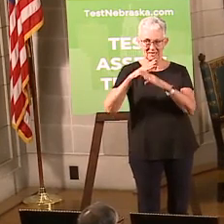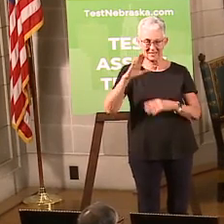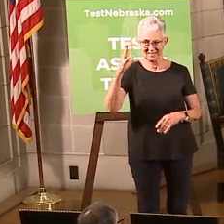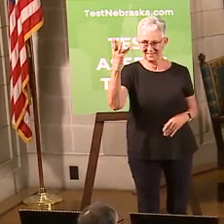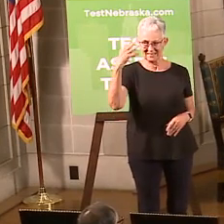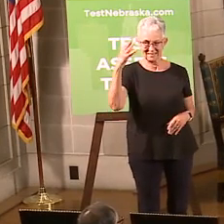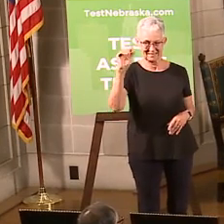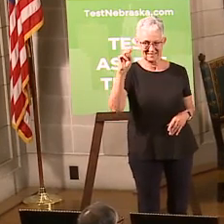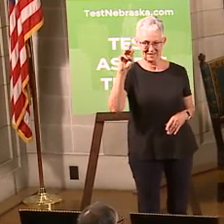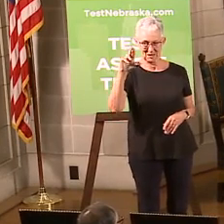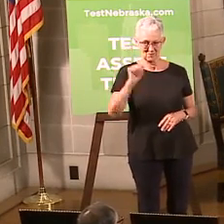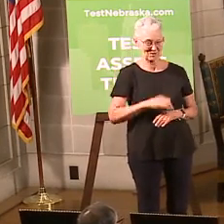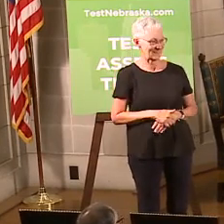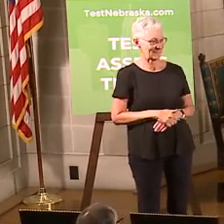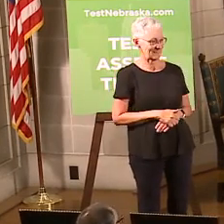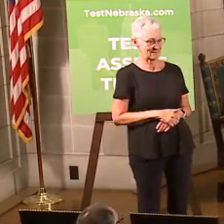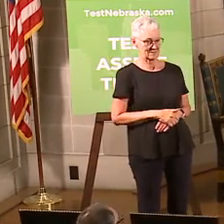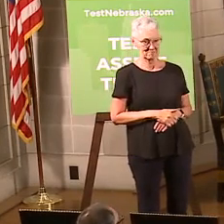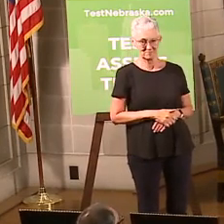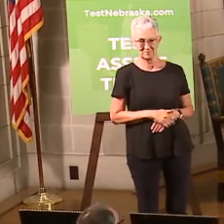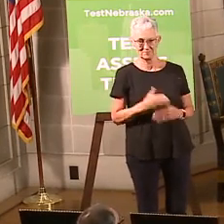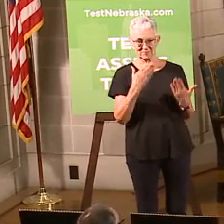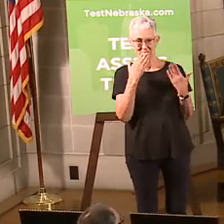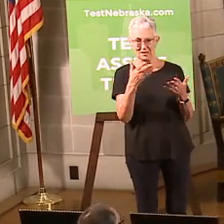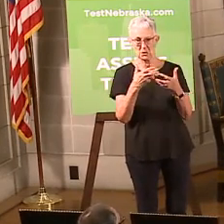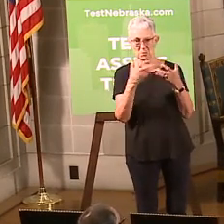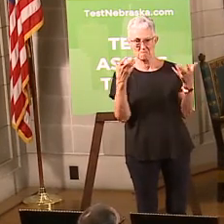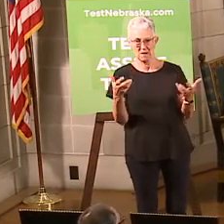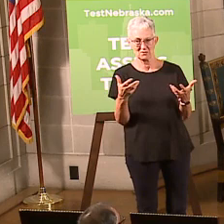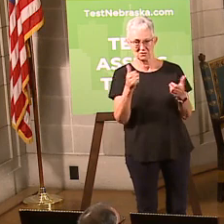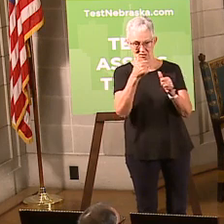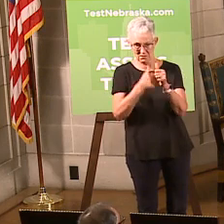Not the first person to catch on that. Again, thank you very much,